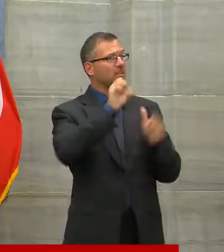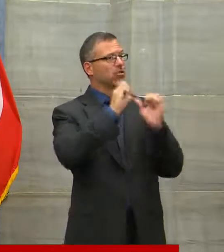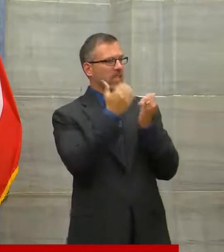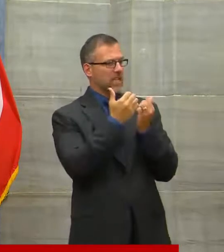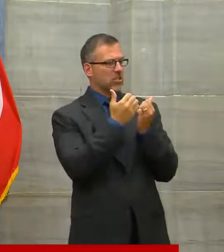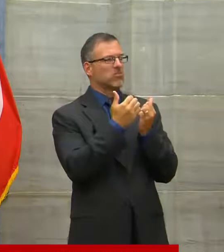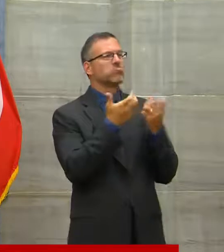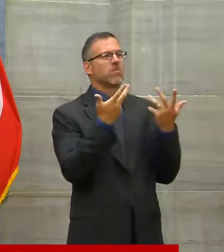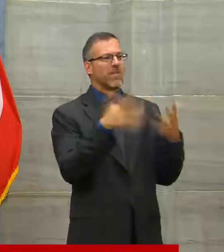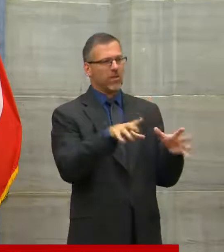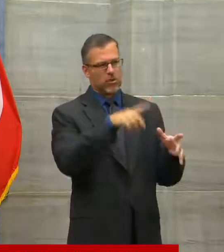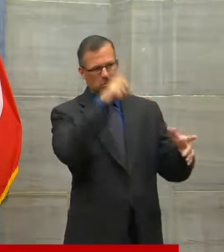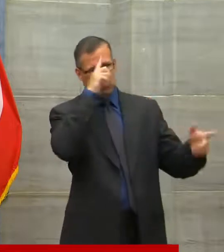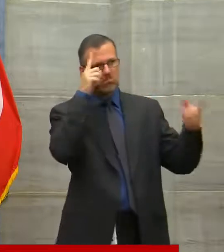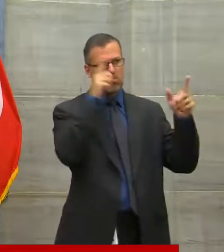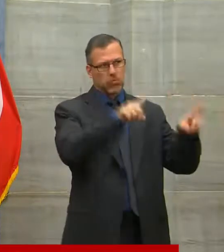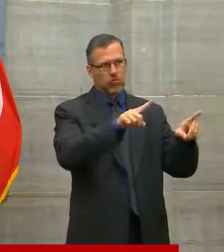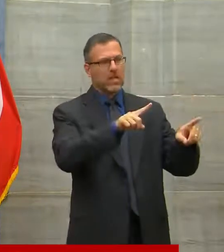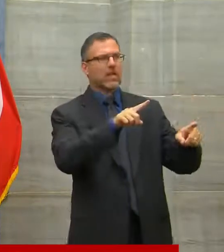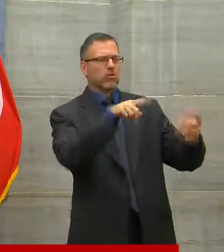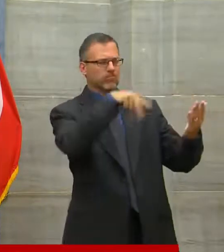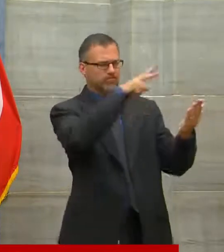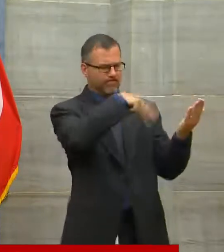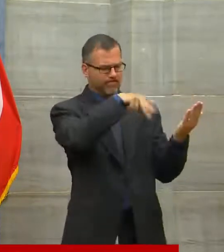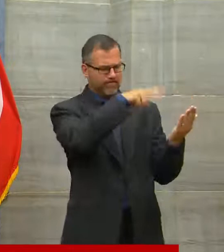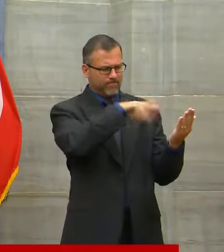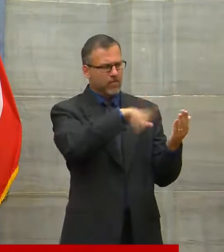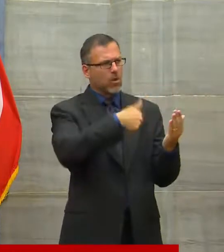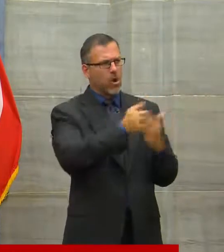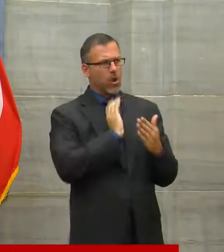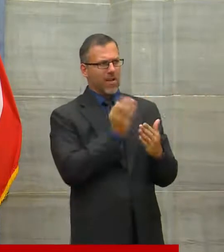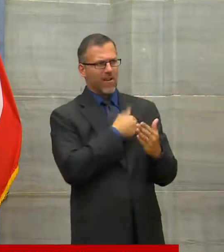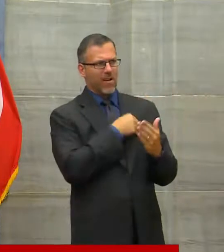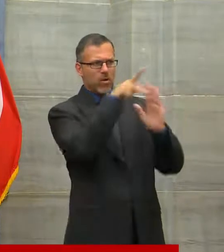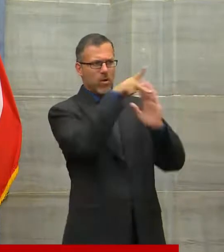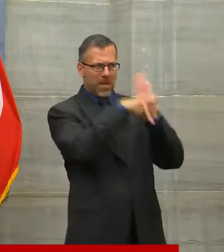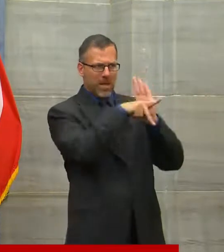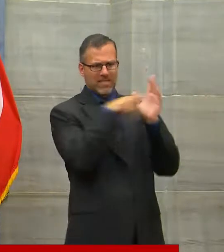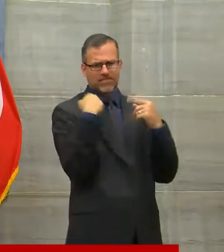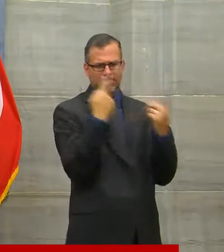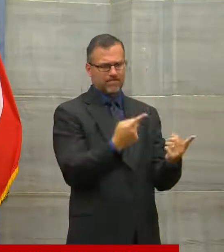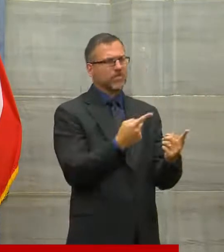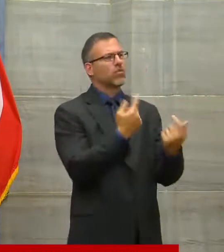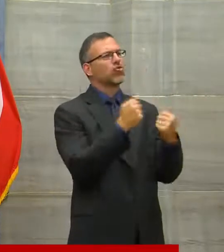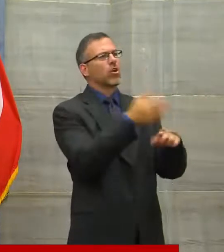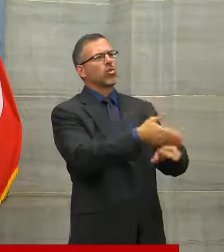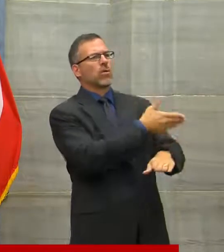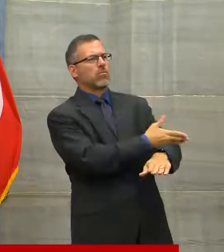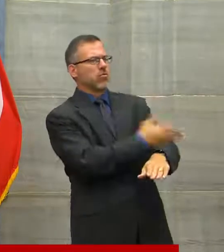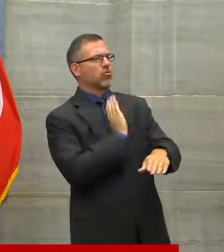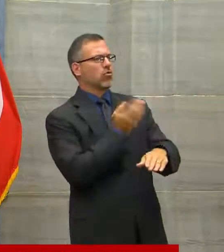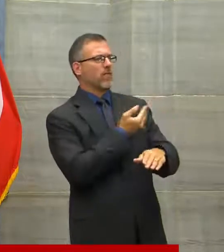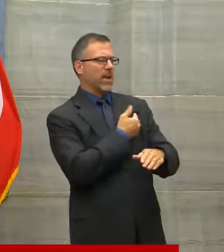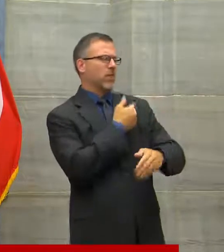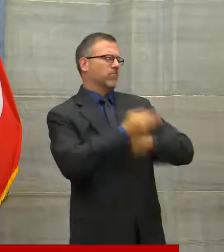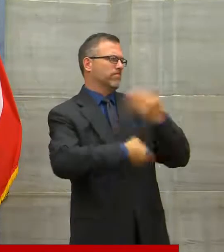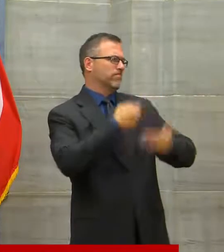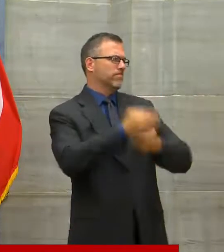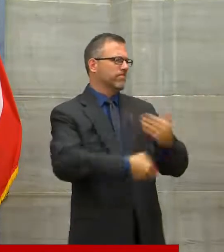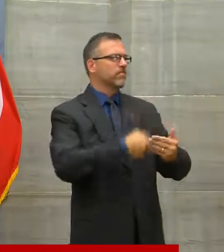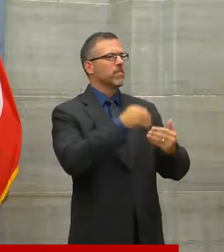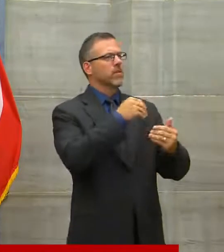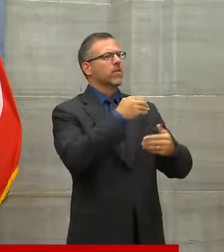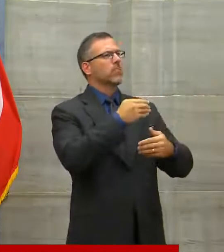together to review policies and enhance best practices statewide. In addition